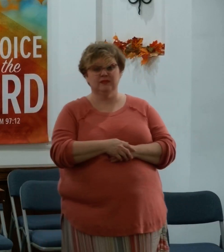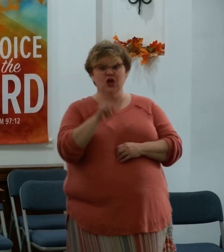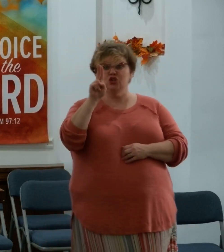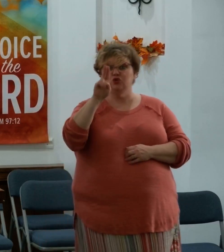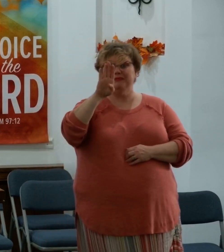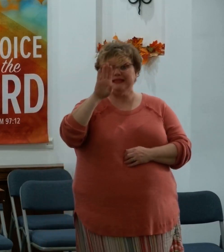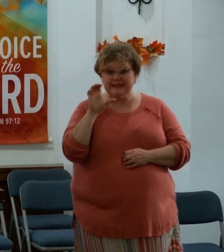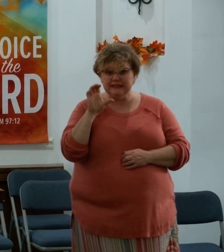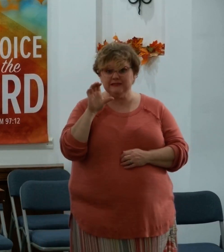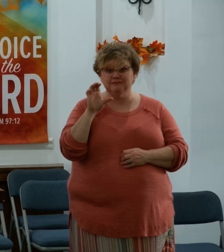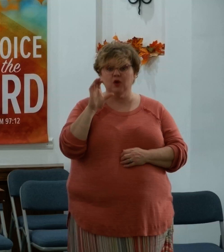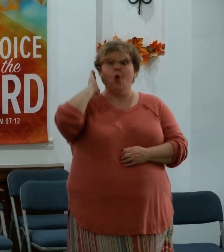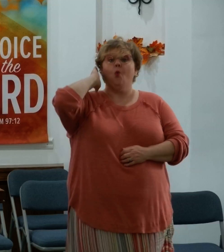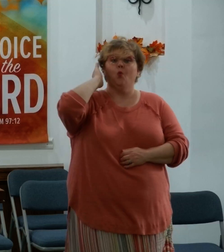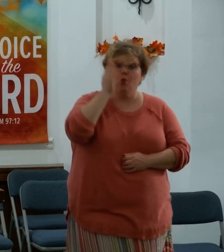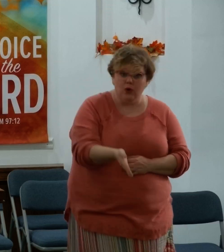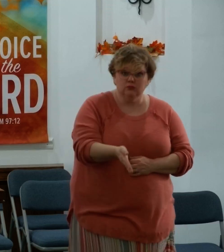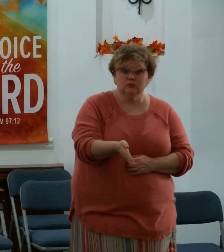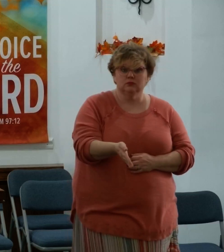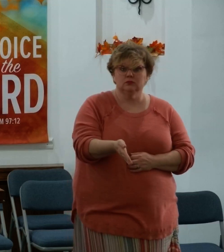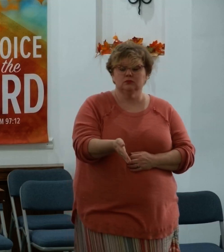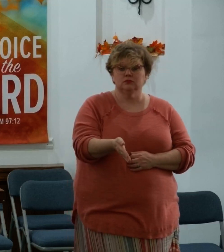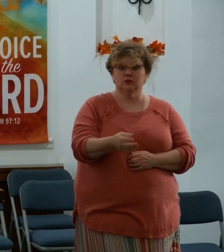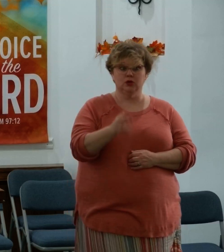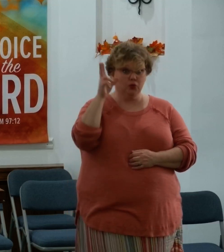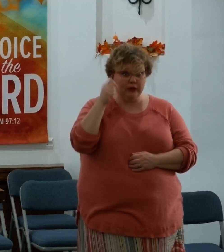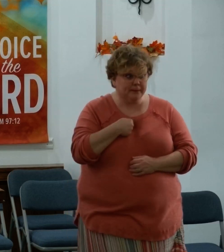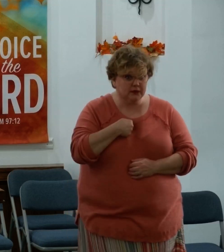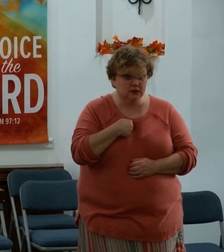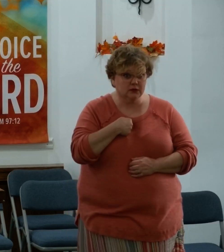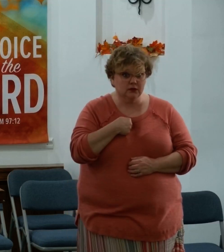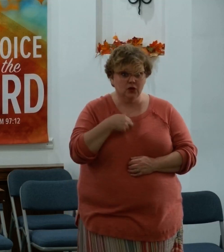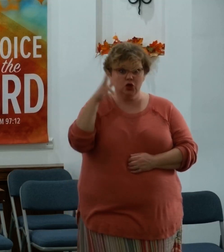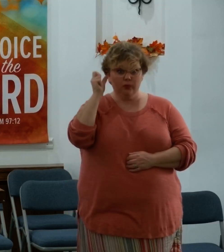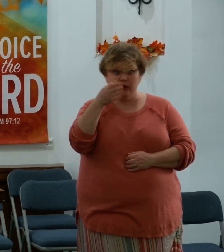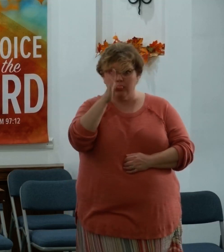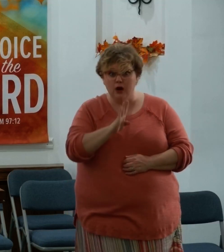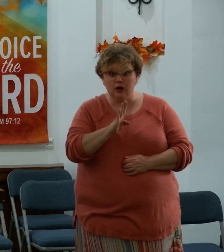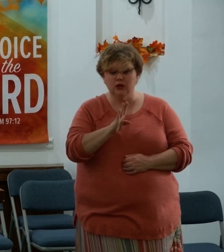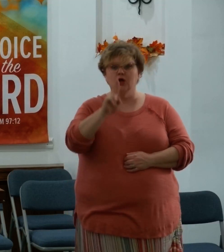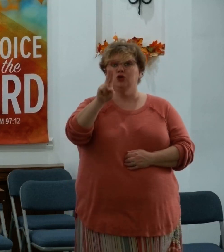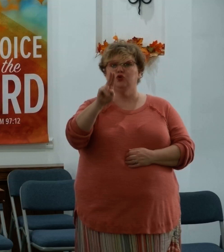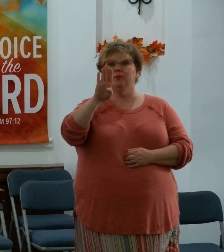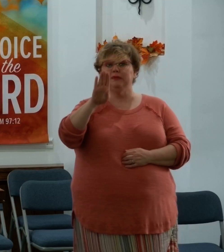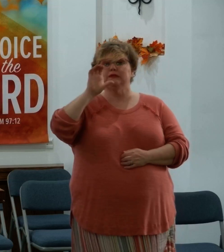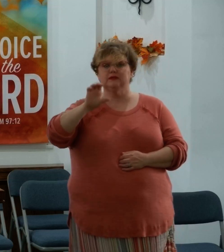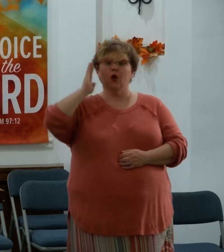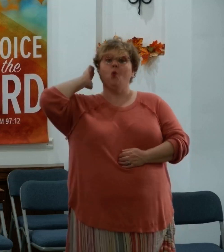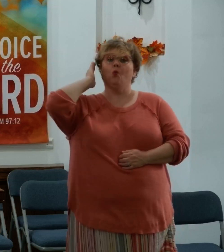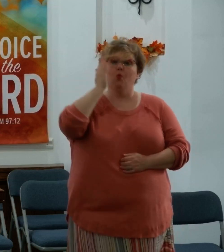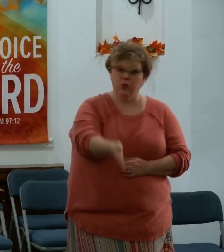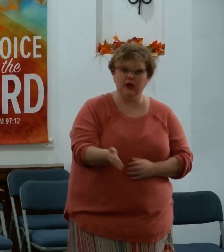Union Baptist Church will. Do you hear me? Do you hear God? Union Baptist Church